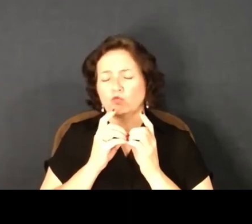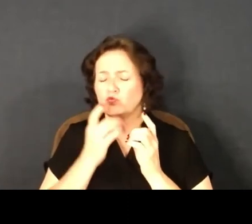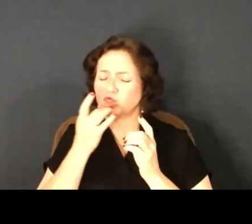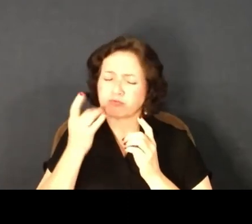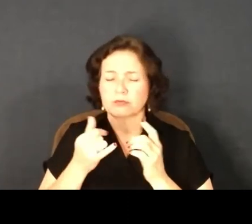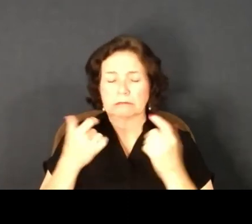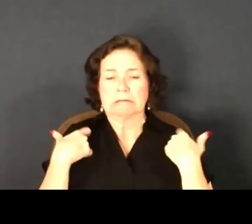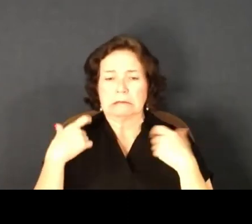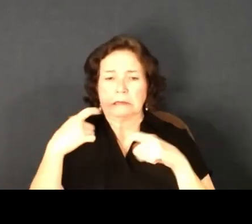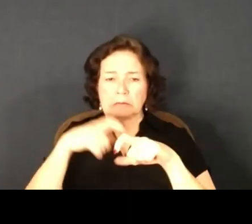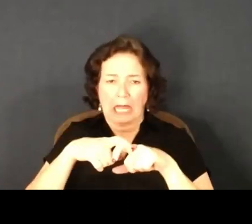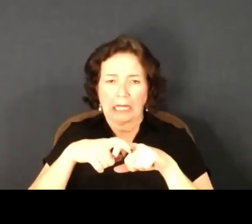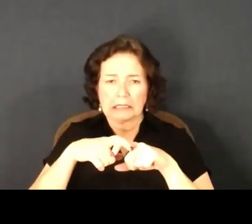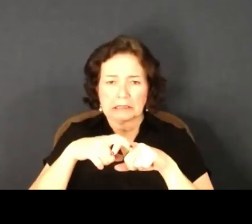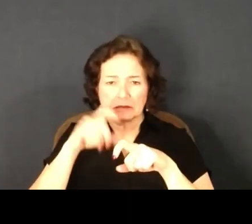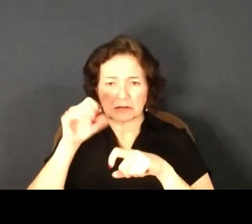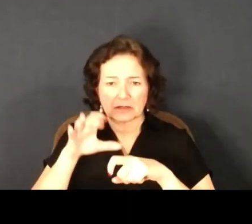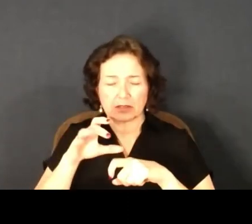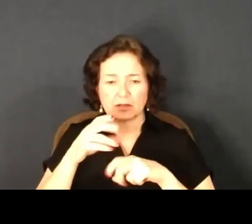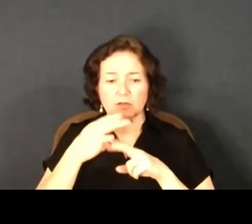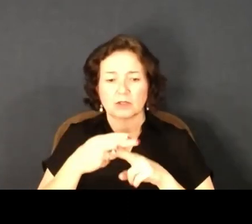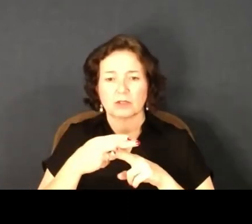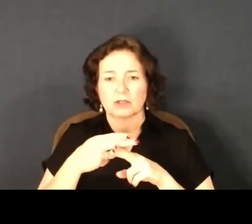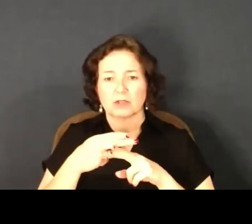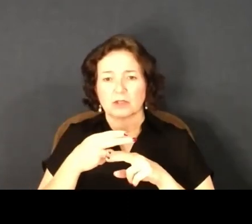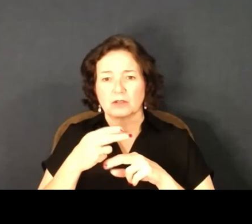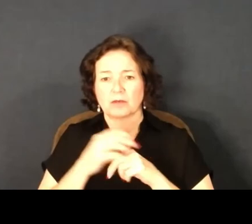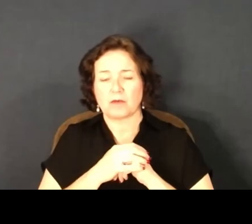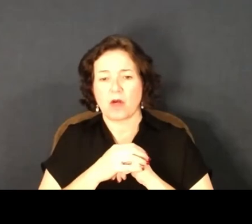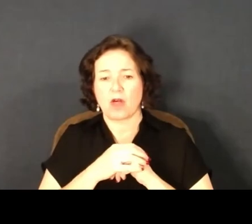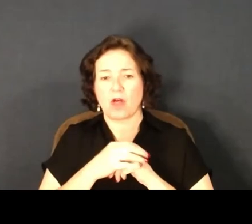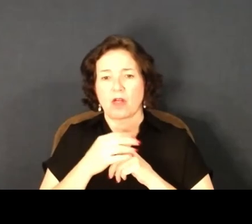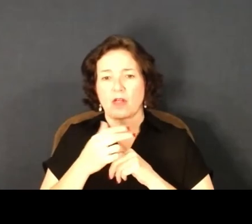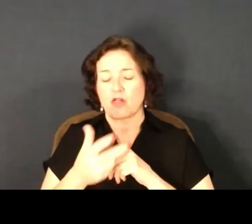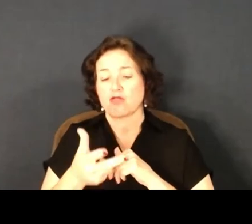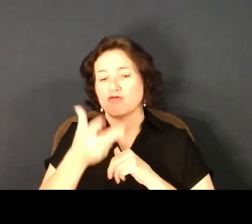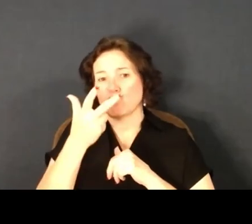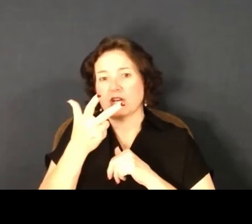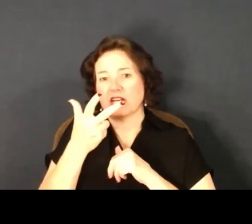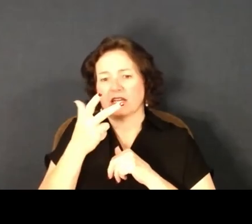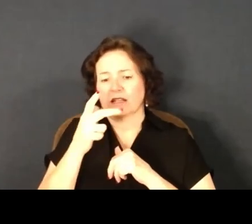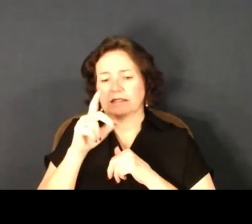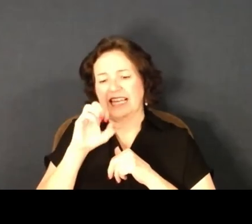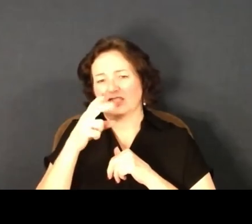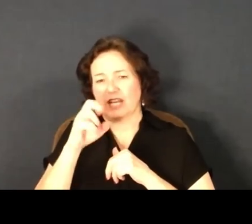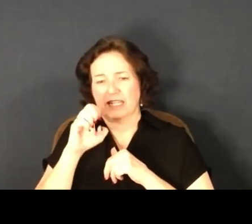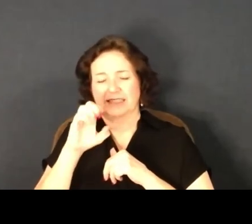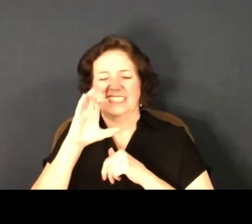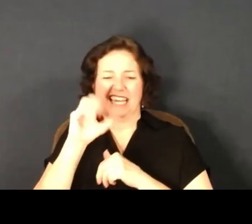leches, the three leche cake, the door flew